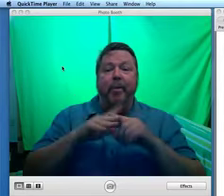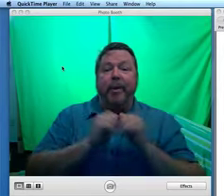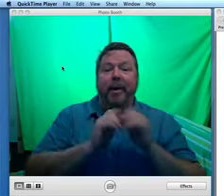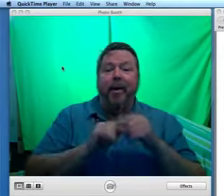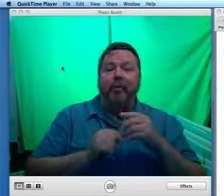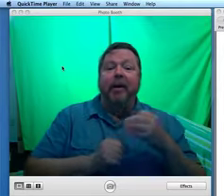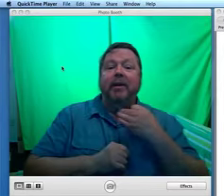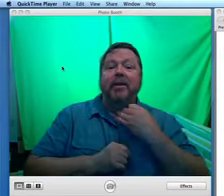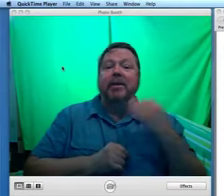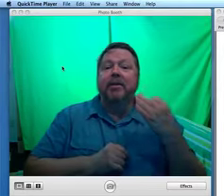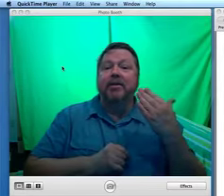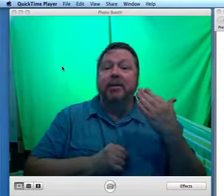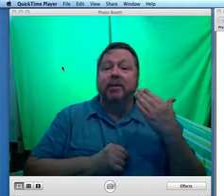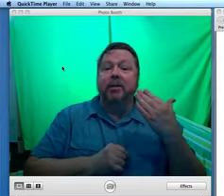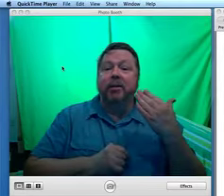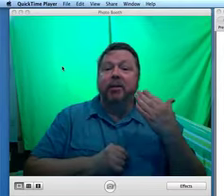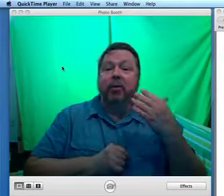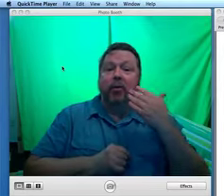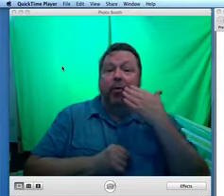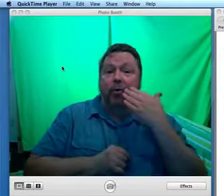be the beginning of sister